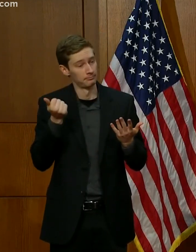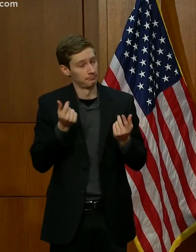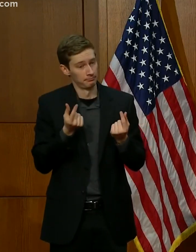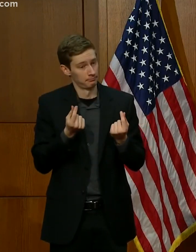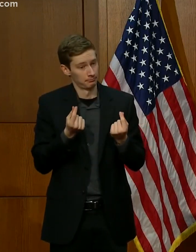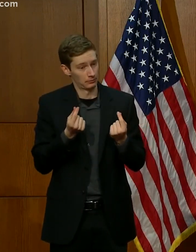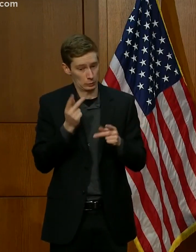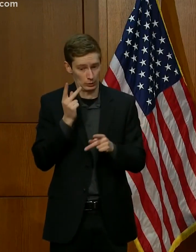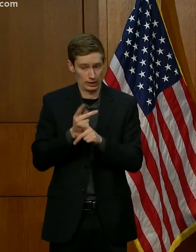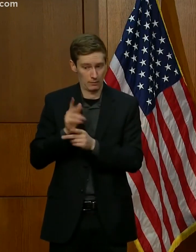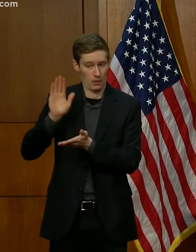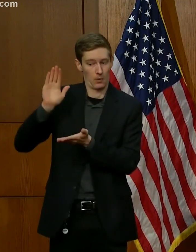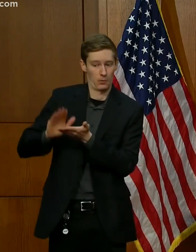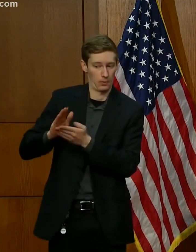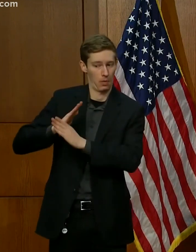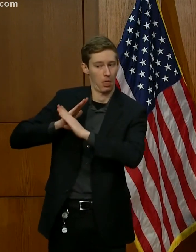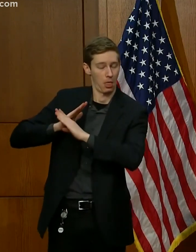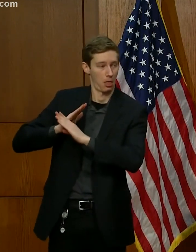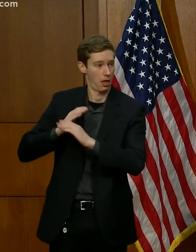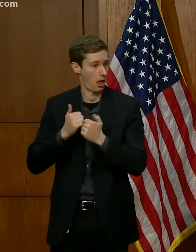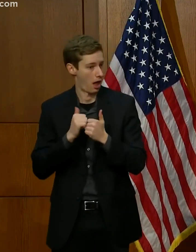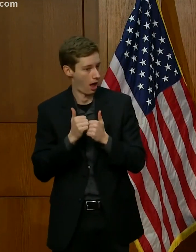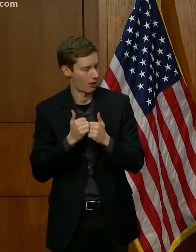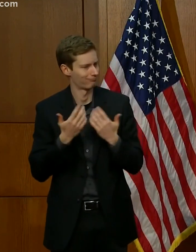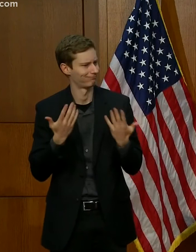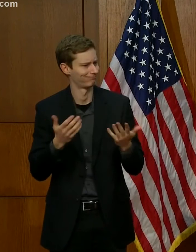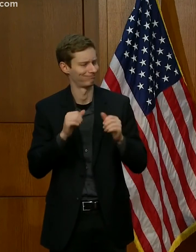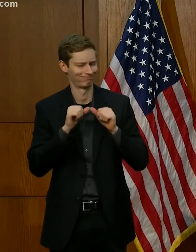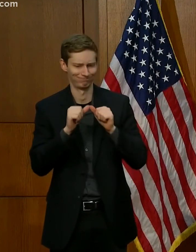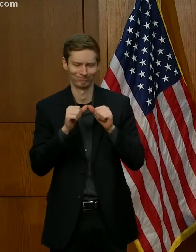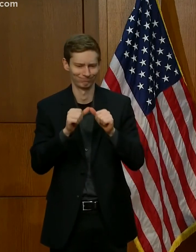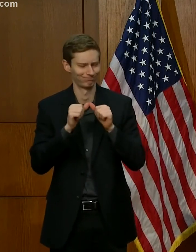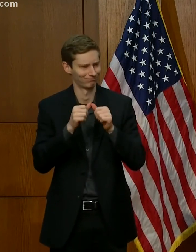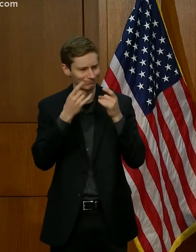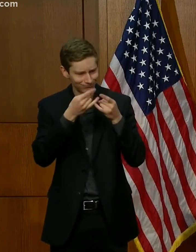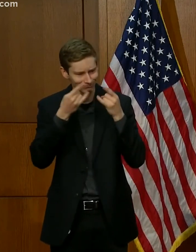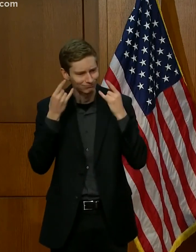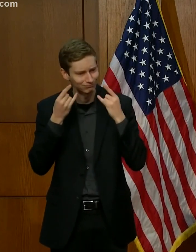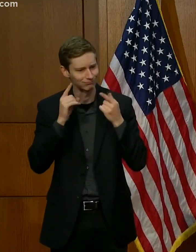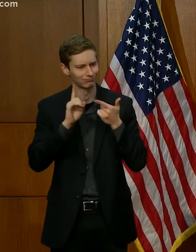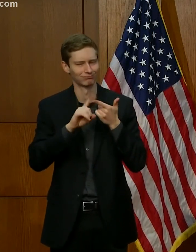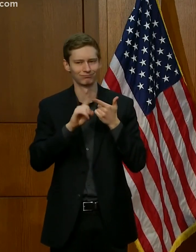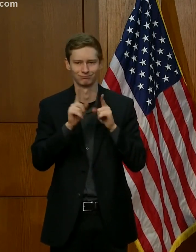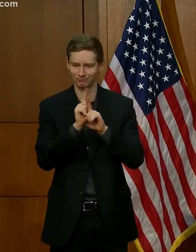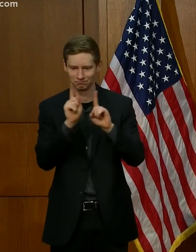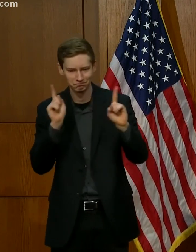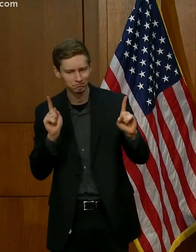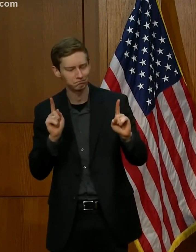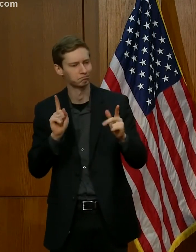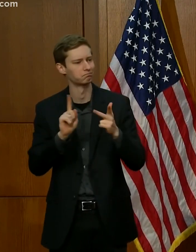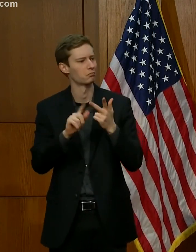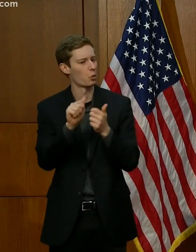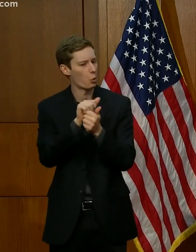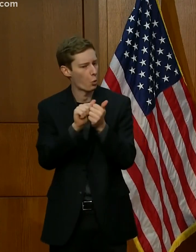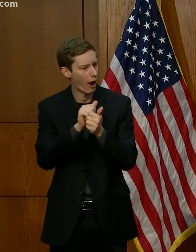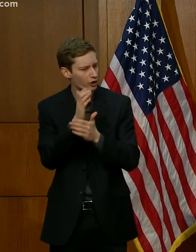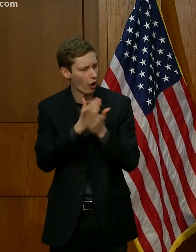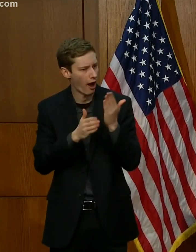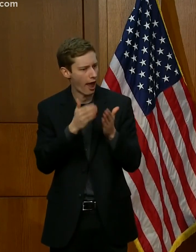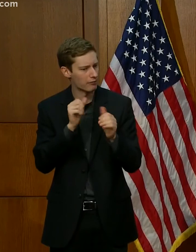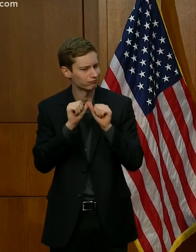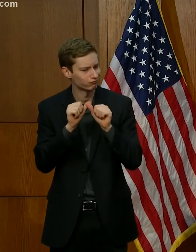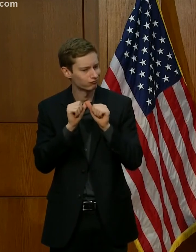that suppressed is to wear our mask, keep our social distancing, wash our hands, and